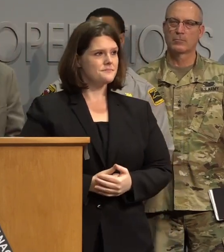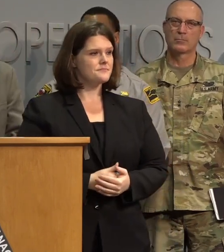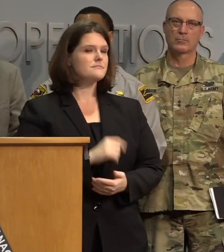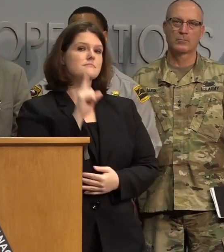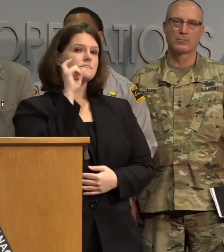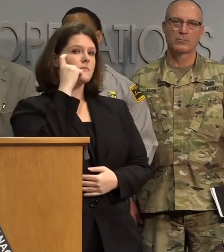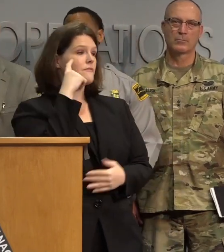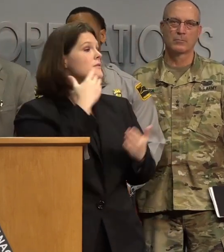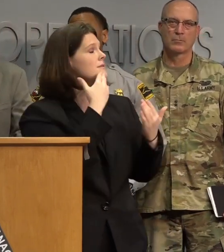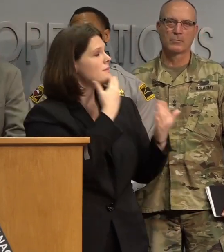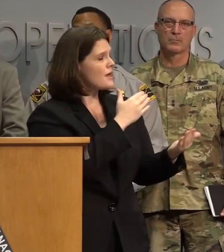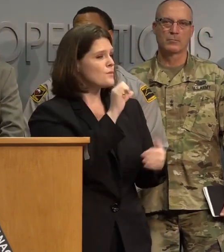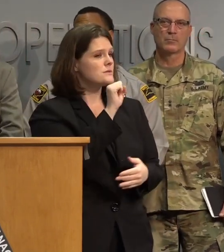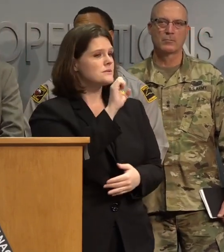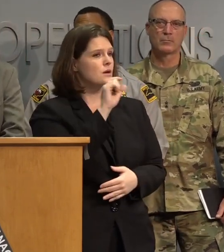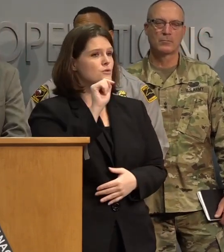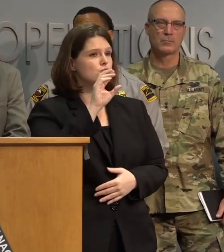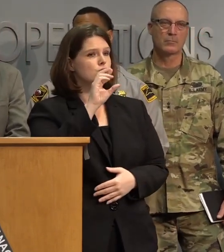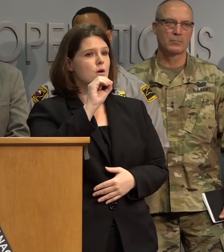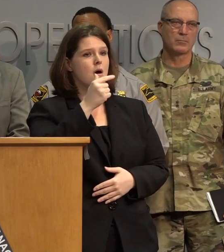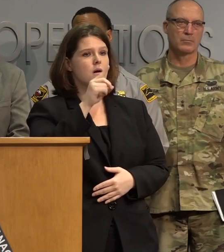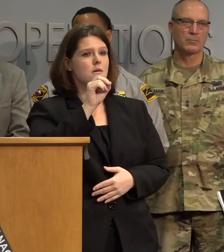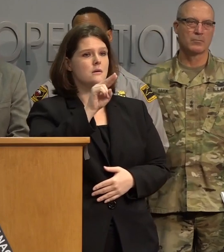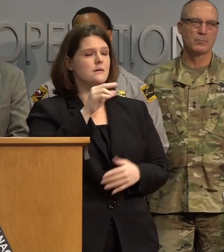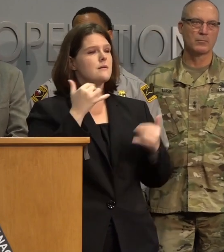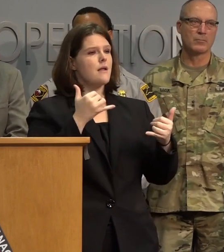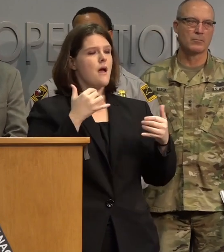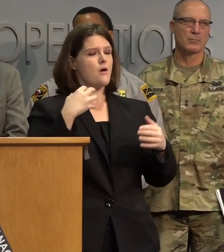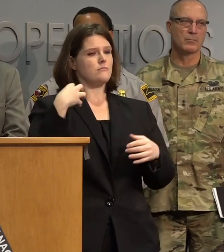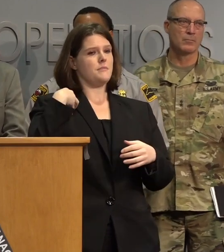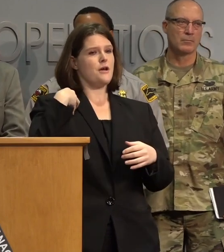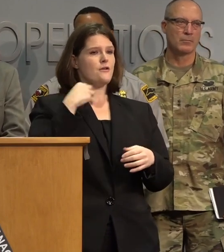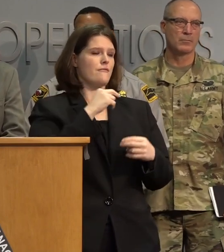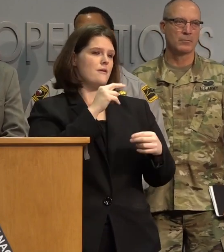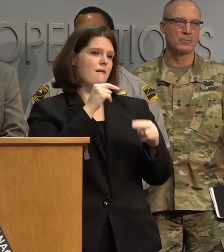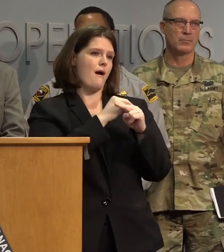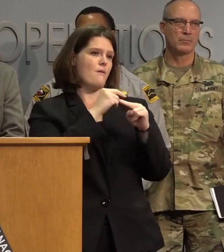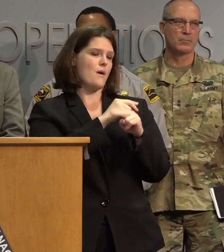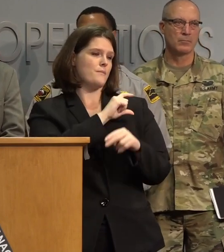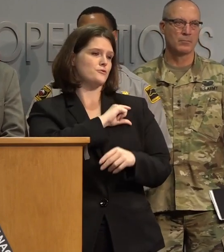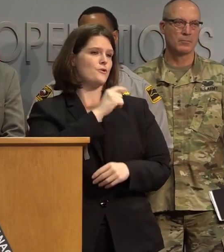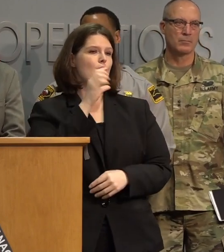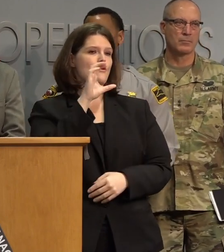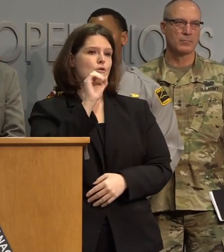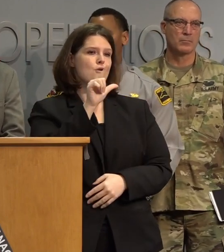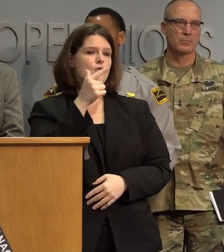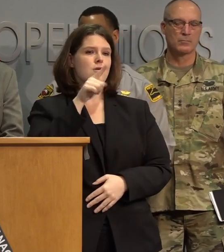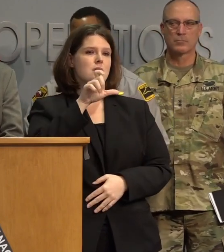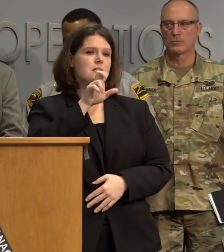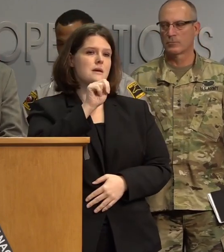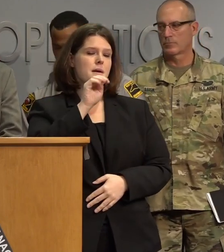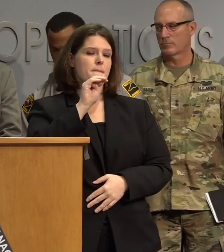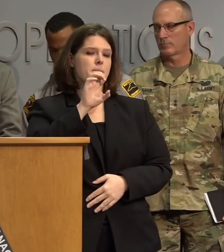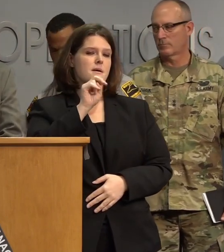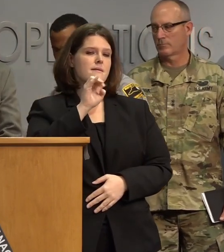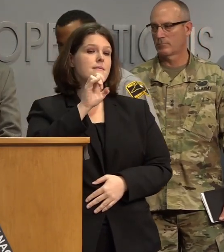Thank you, Secretary Trogdon. Now we'll have the commander of the North Carolina Highway Patrol, Colonel Glenn McNeil. Colonel